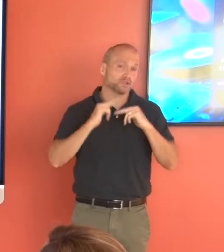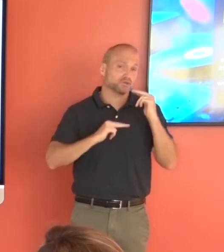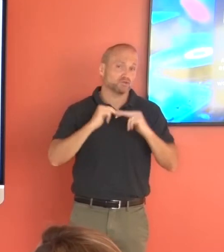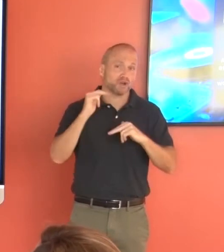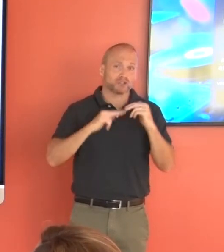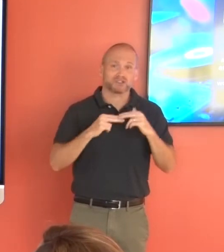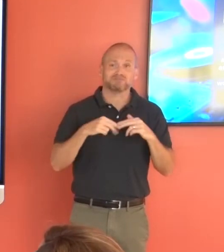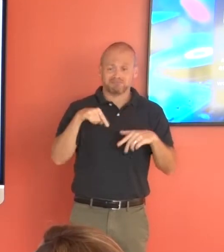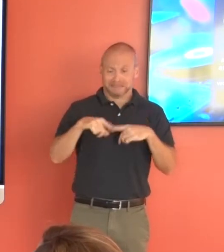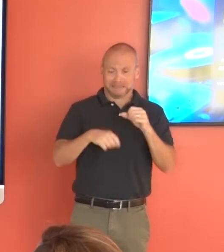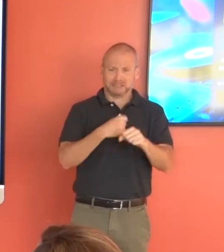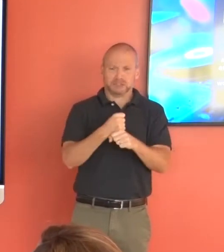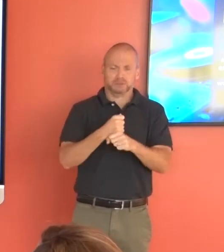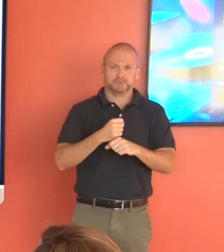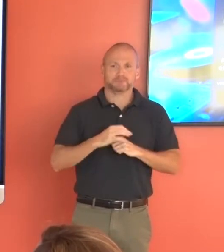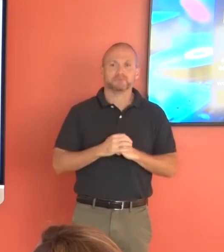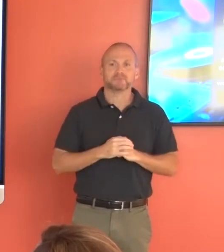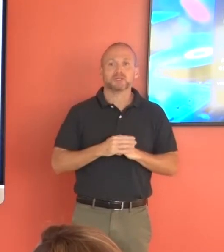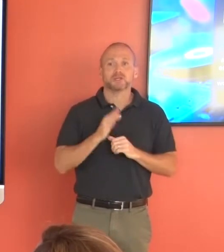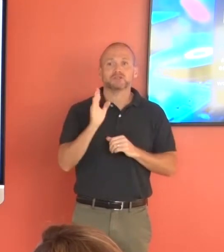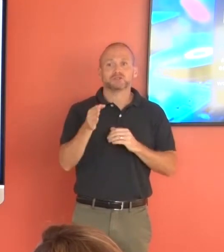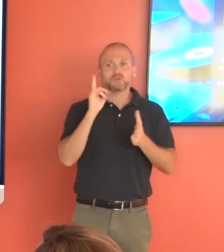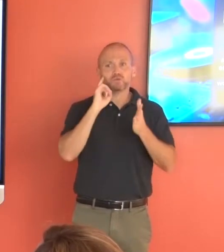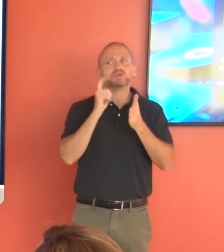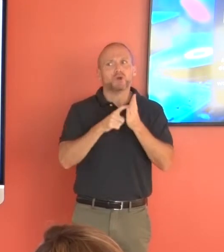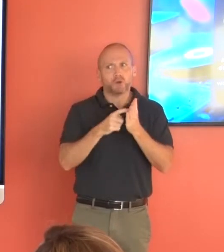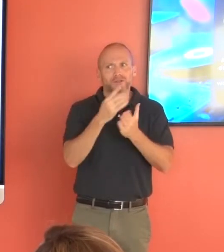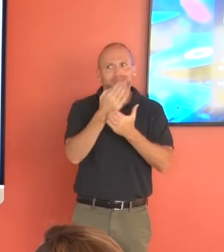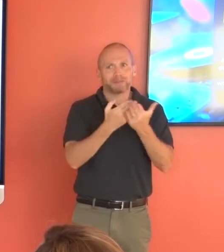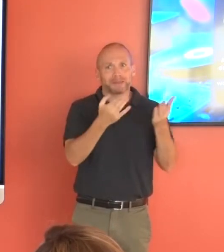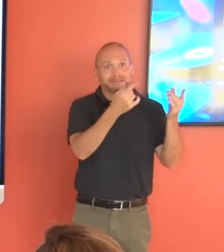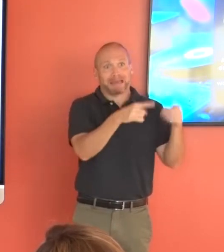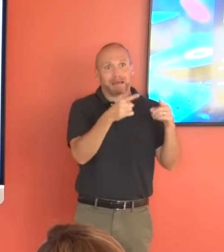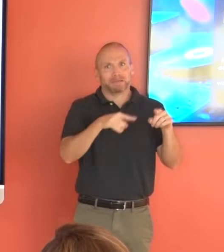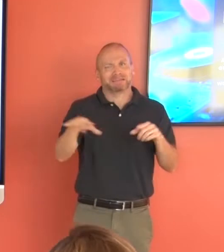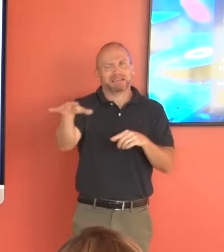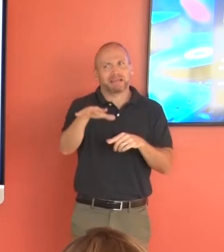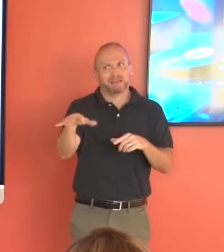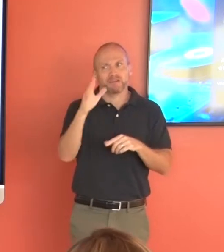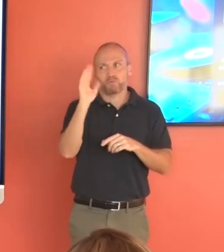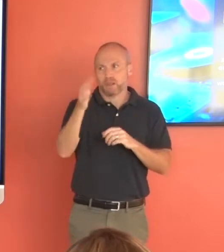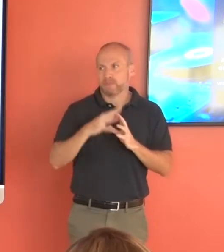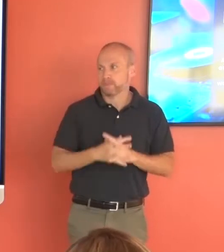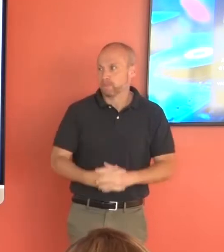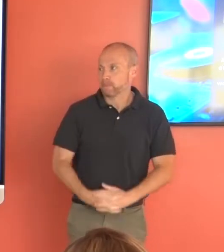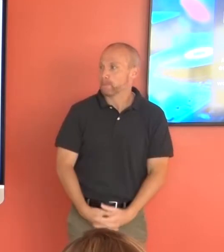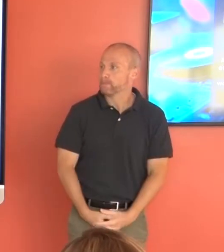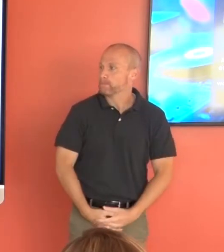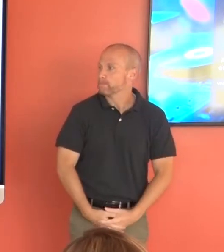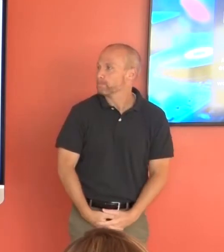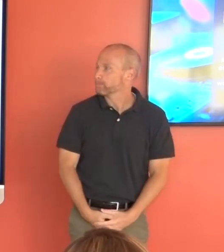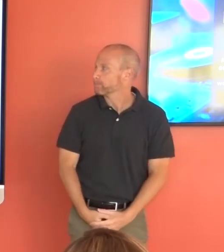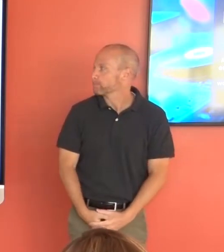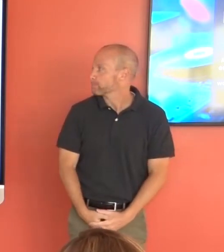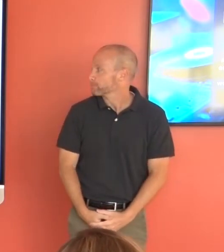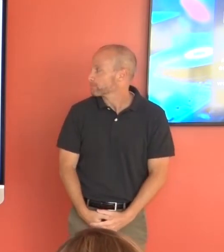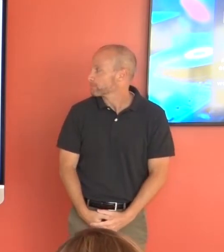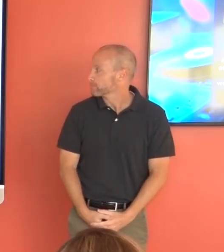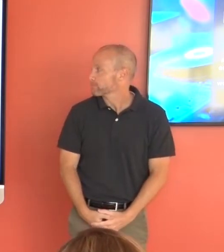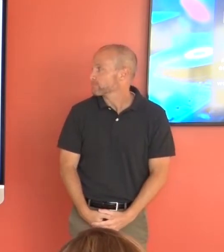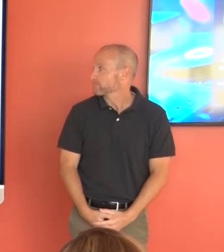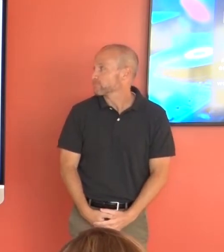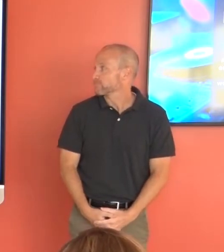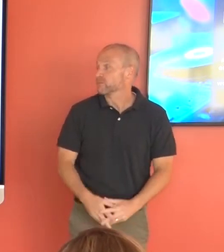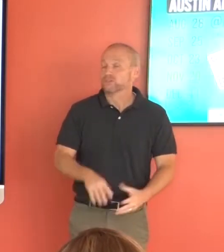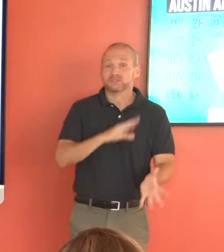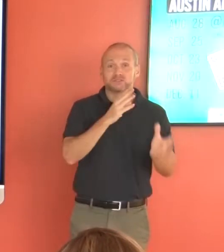the year. So you'll see some movement activity out there. So $200 million